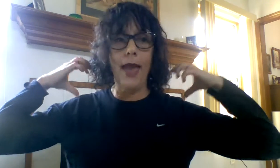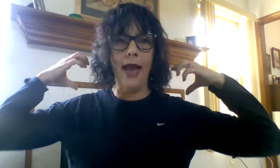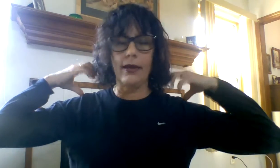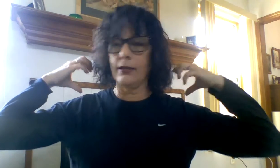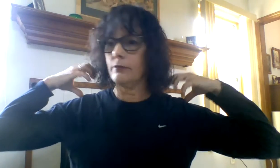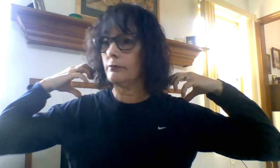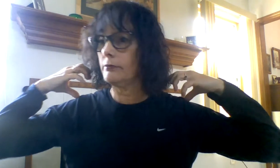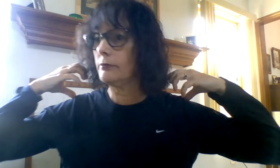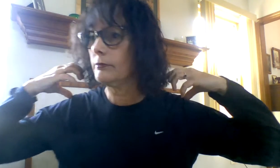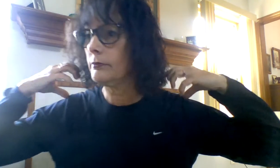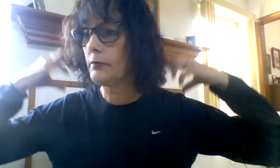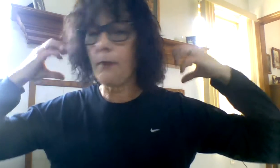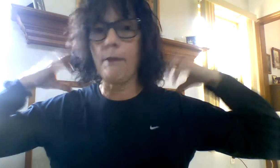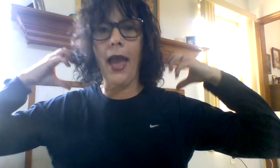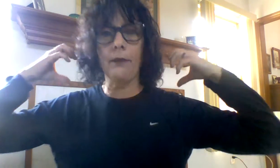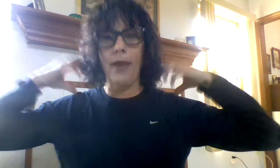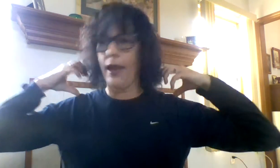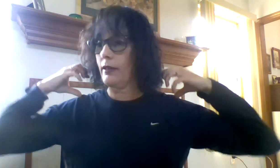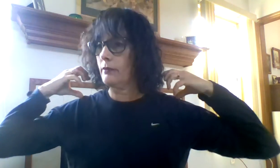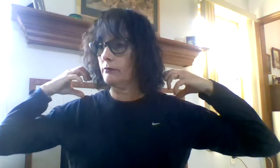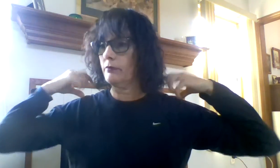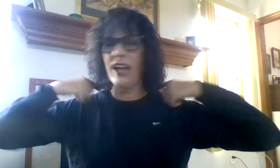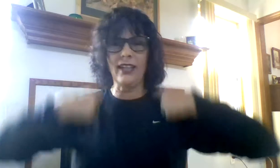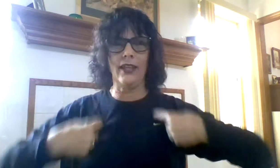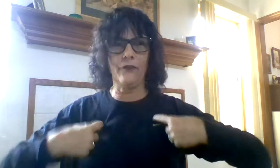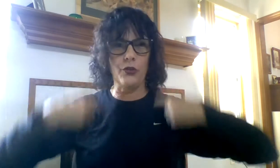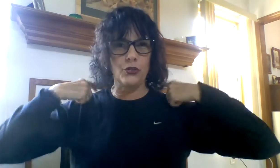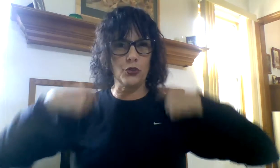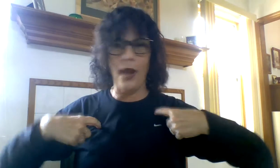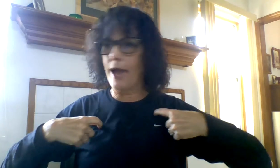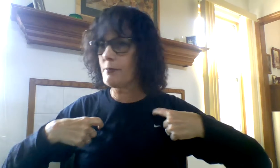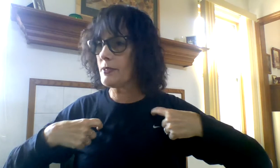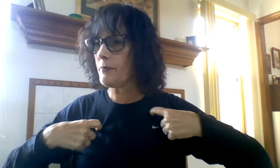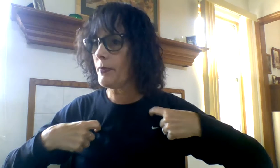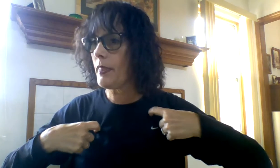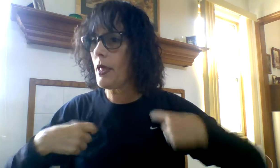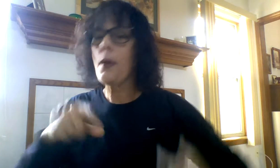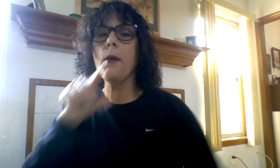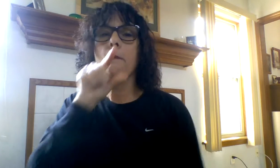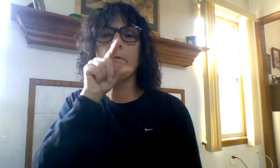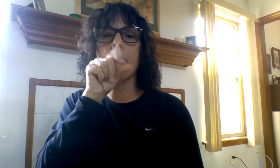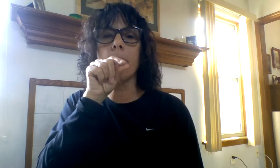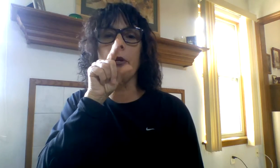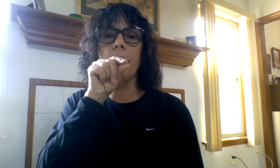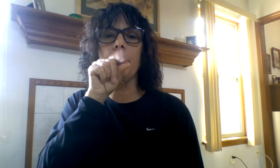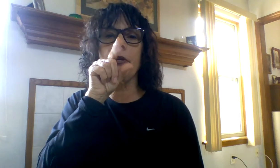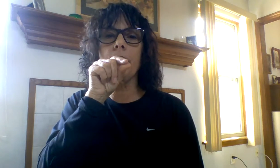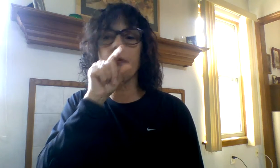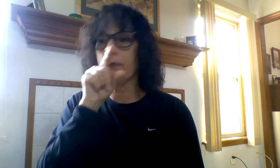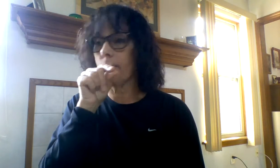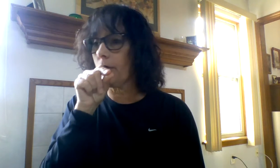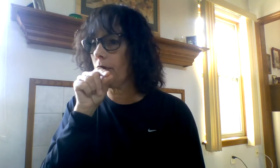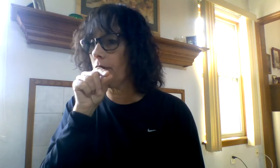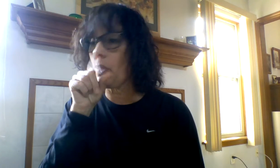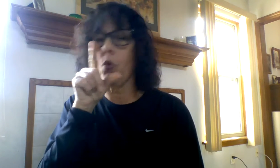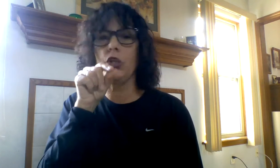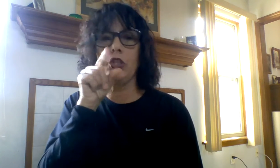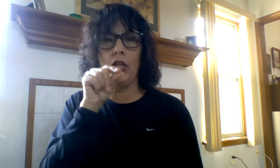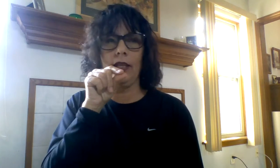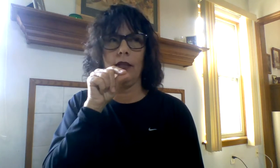Backpack. Backpack. Kind of like for the straps. Bird. Bird or chicken. You